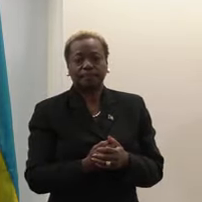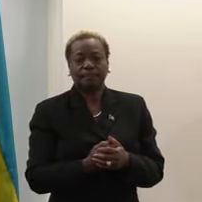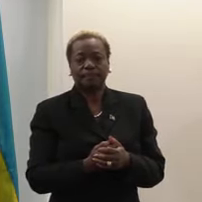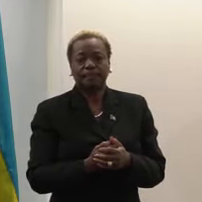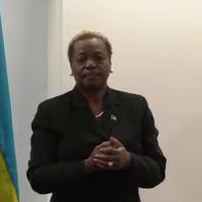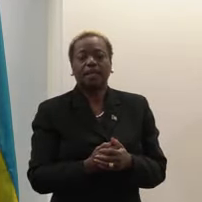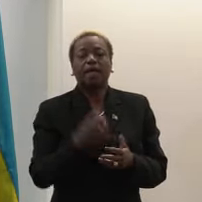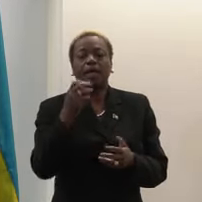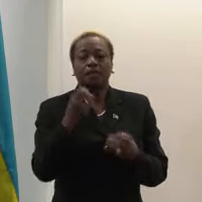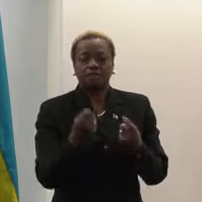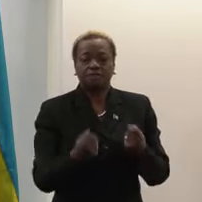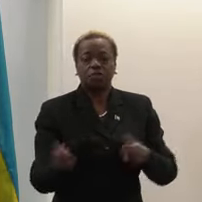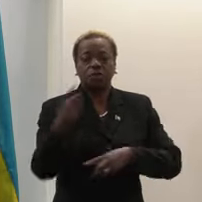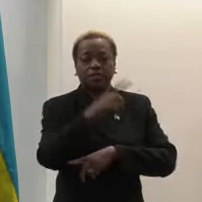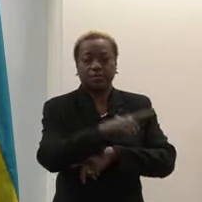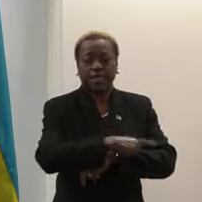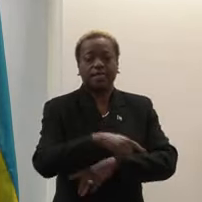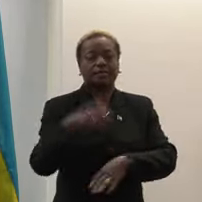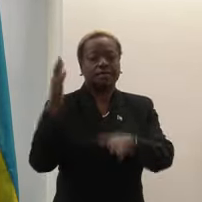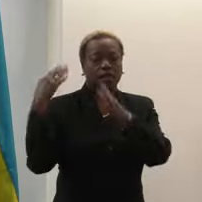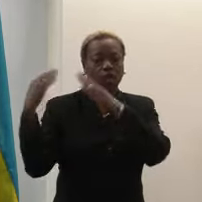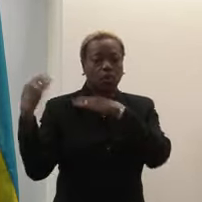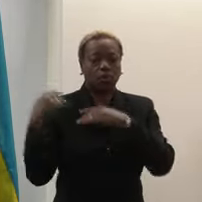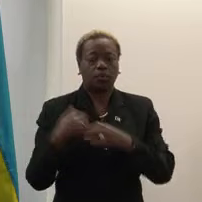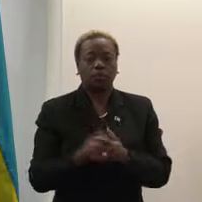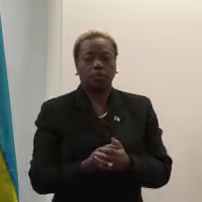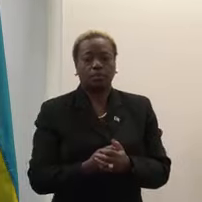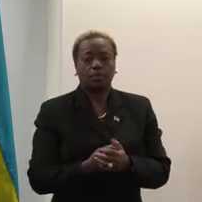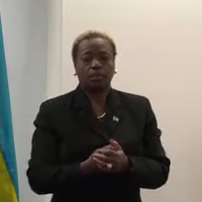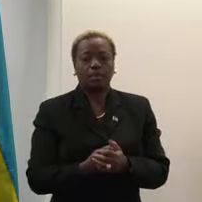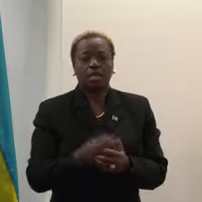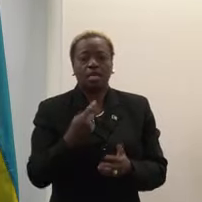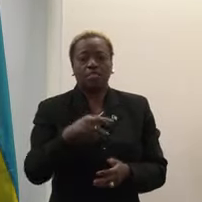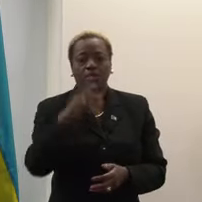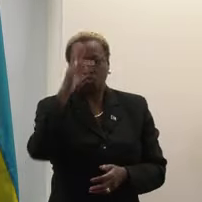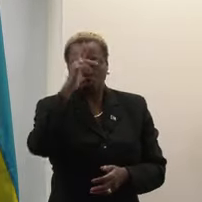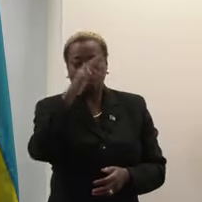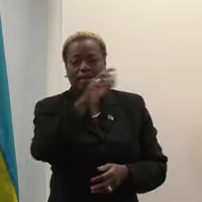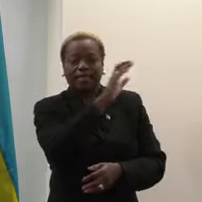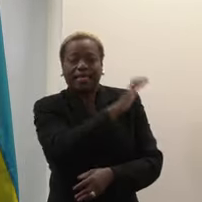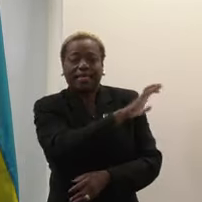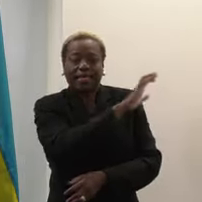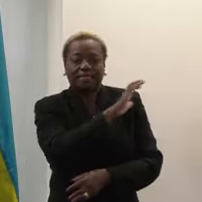Just a few days ago, the Roman Catholic community